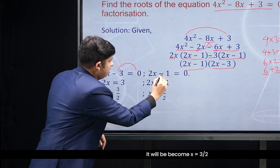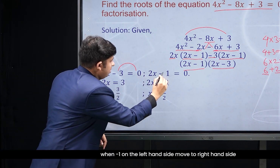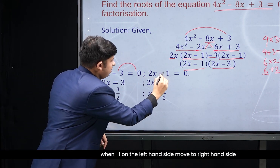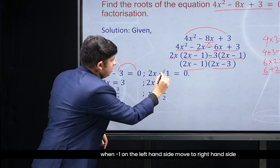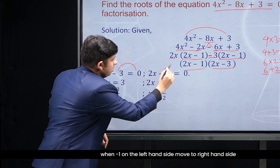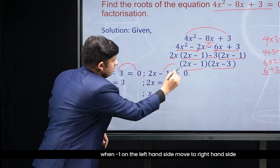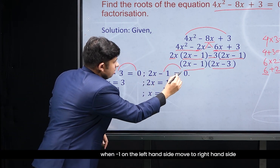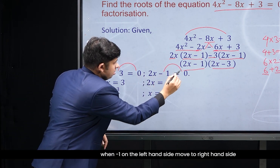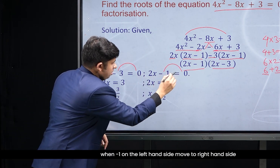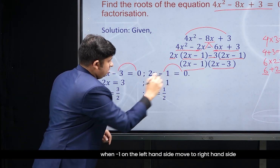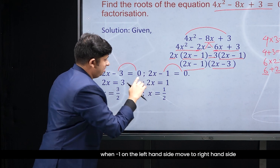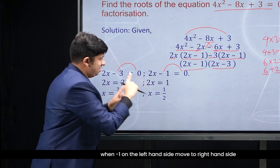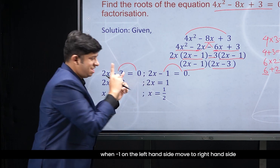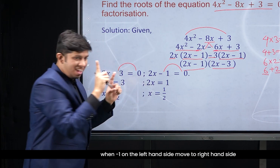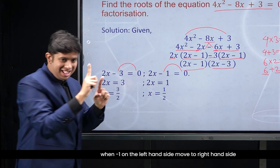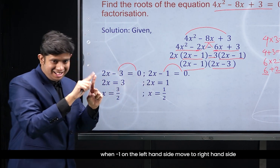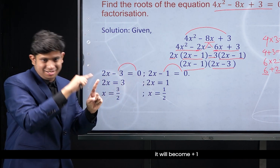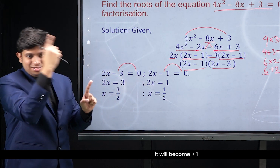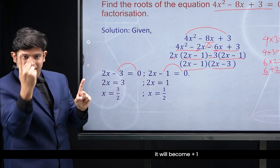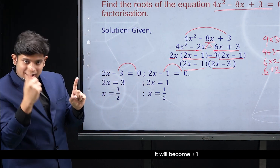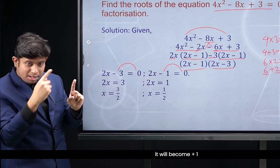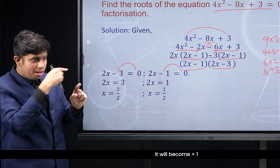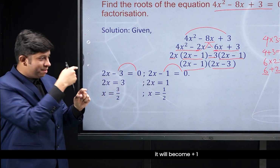When minus 1 on the left hand side moves to right hand side, it will become plus 1.